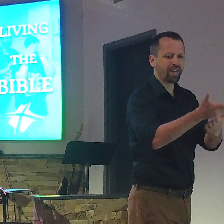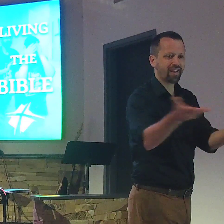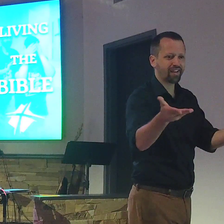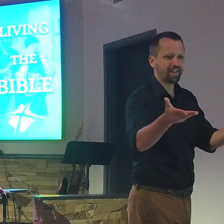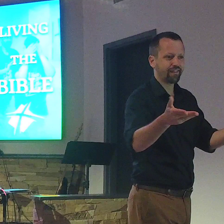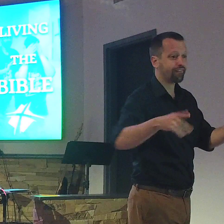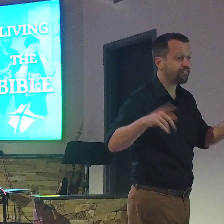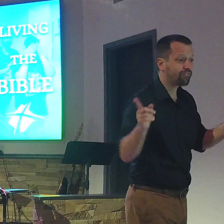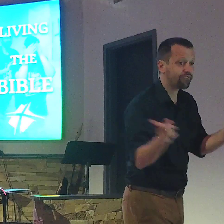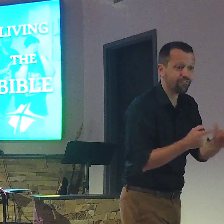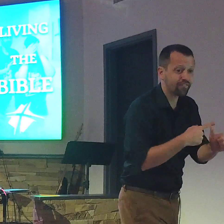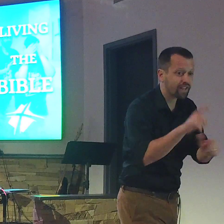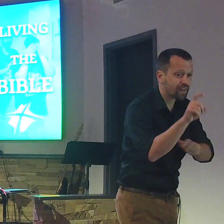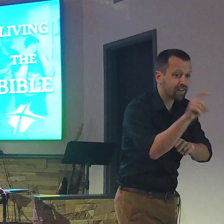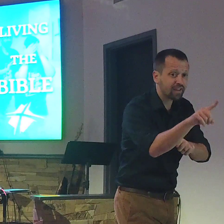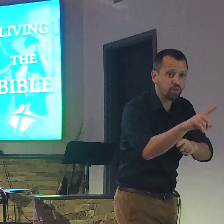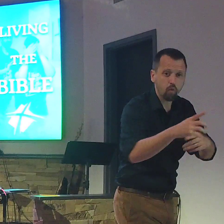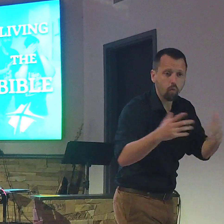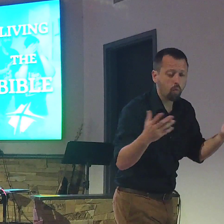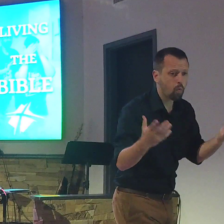Question number one is this.